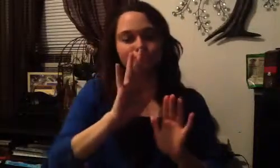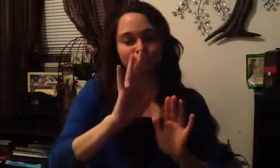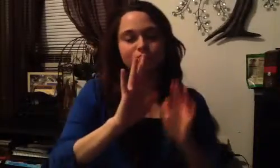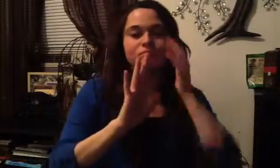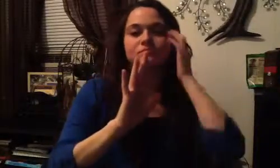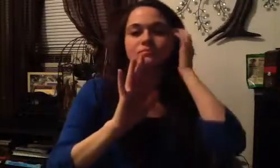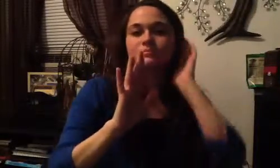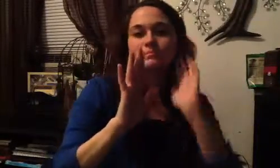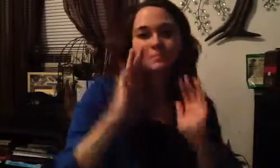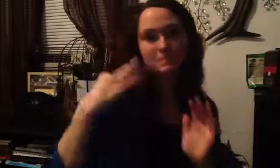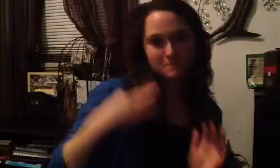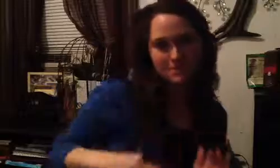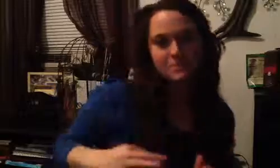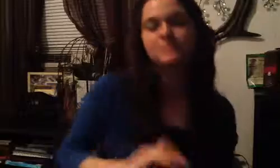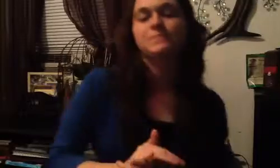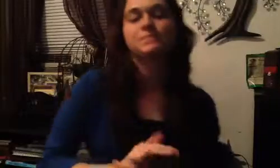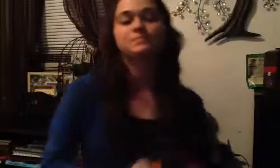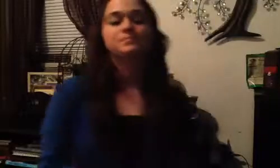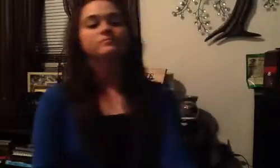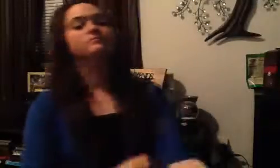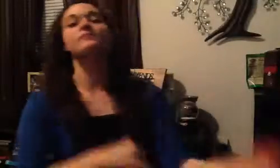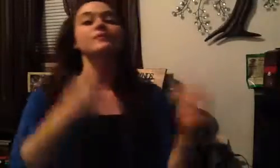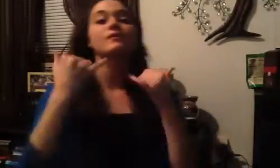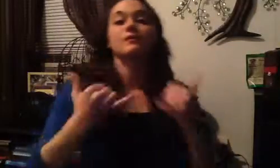And I make the heart this way